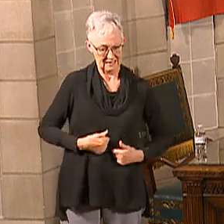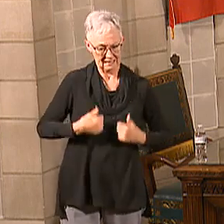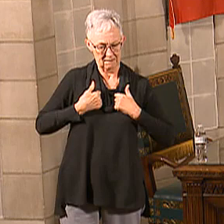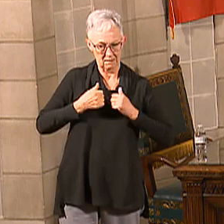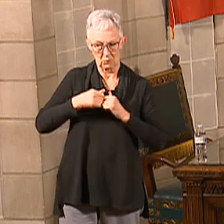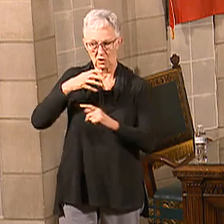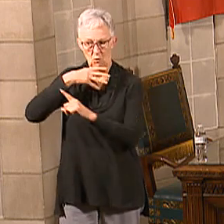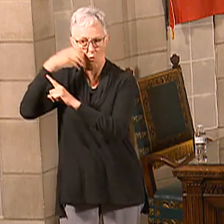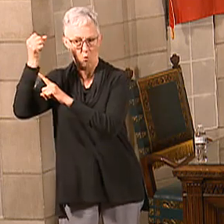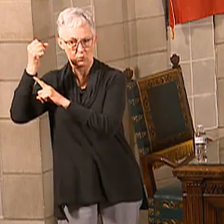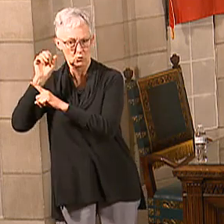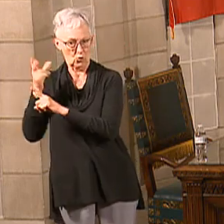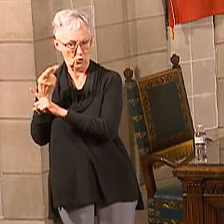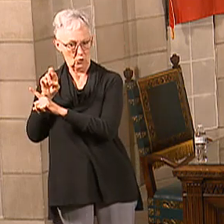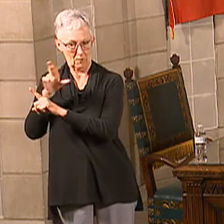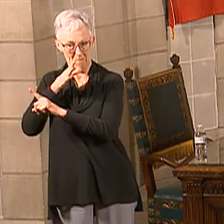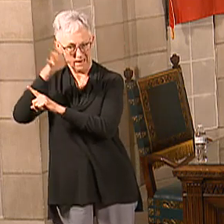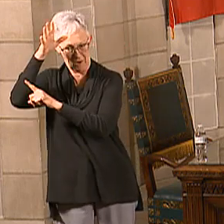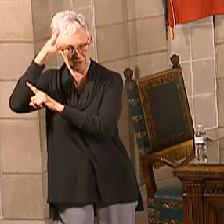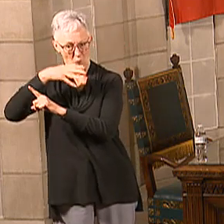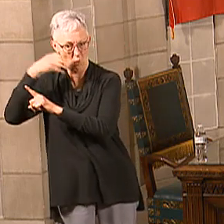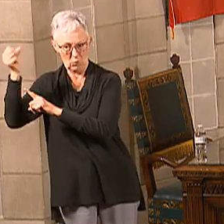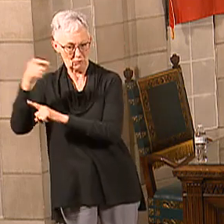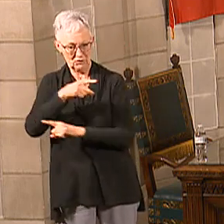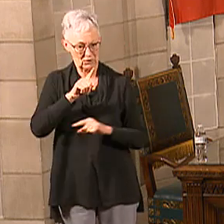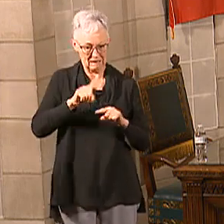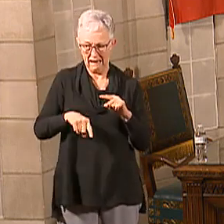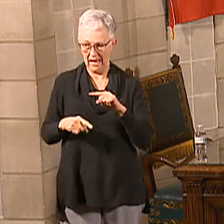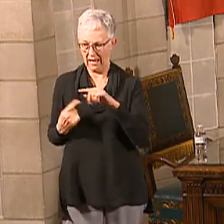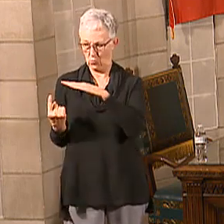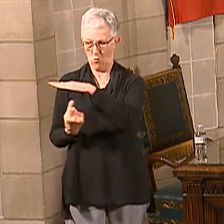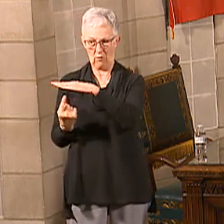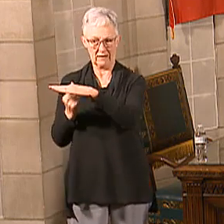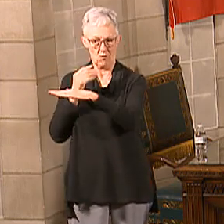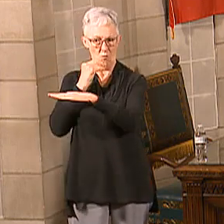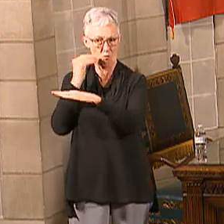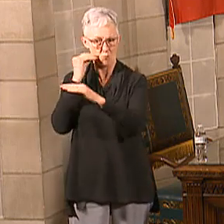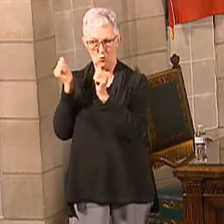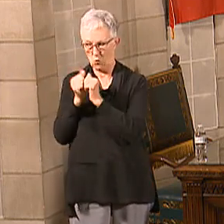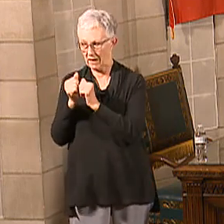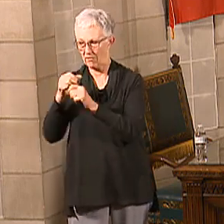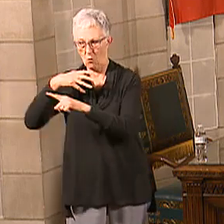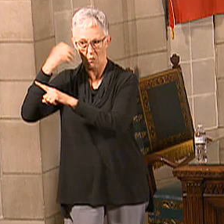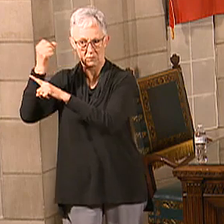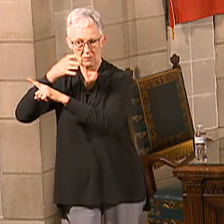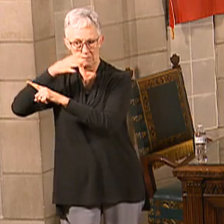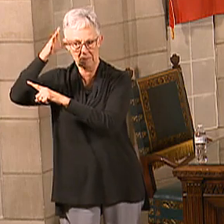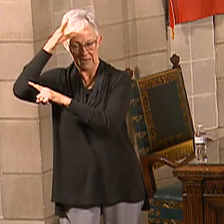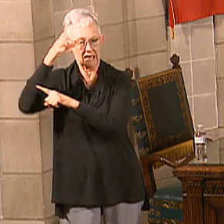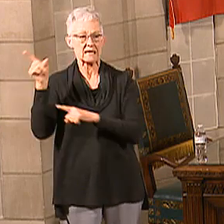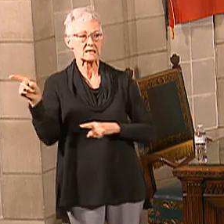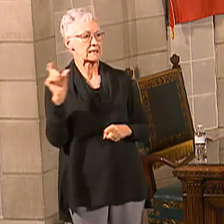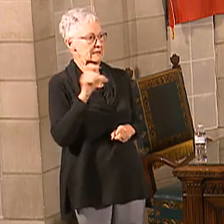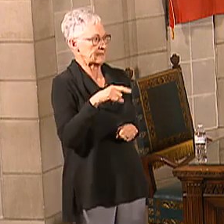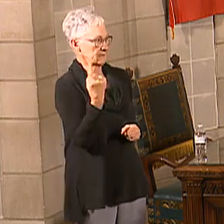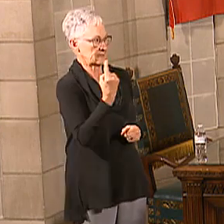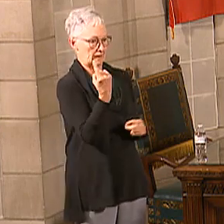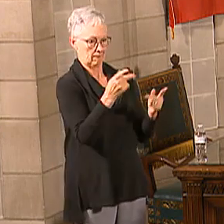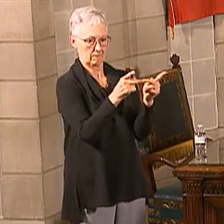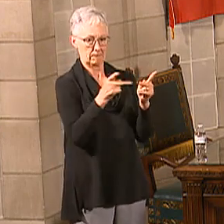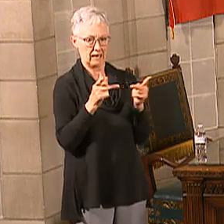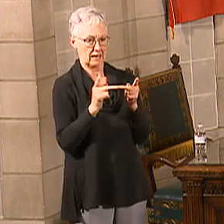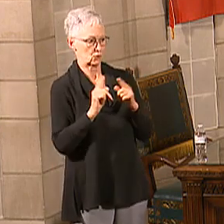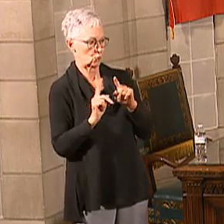convalescing. So for perhaps you've been in the hospital, you don't need that level of care anymore, but you need a place to go